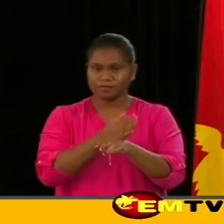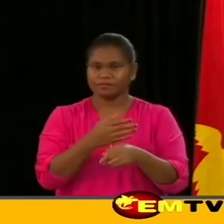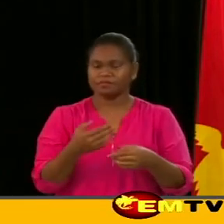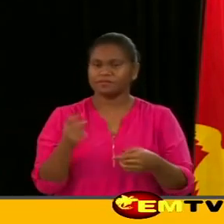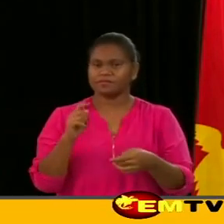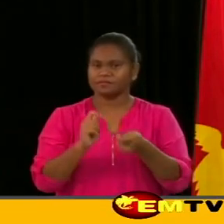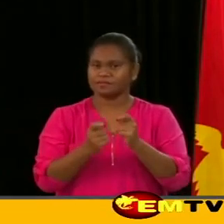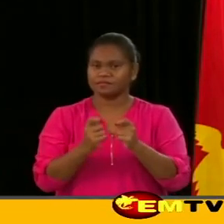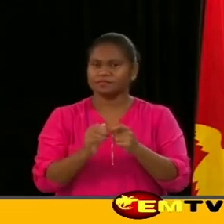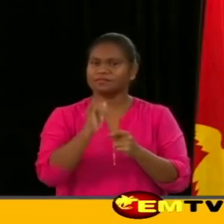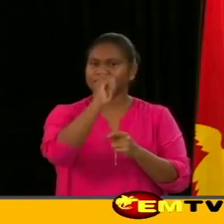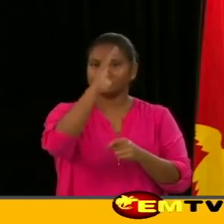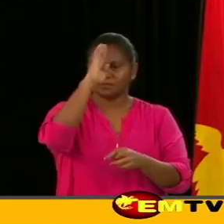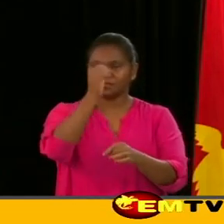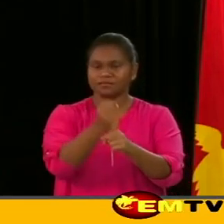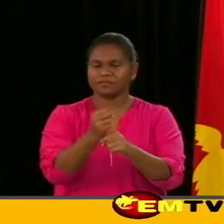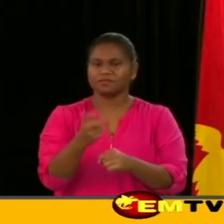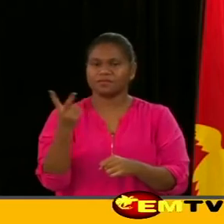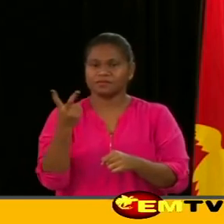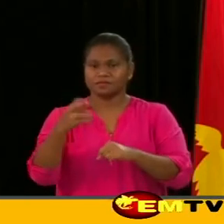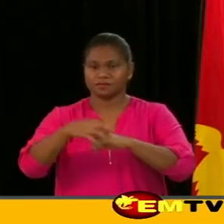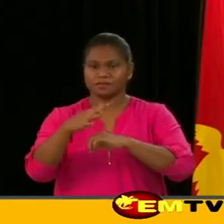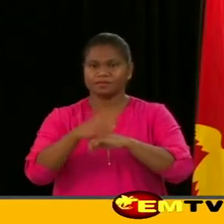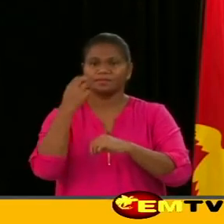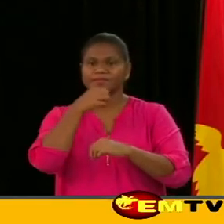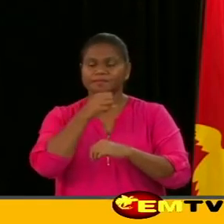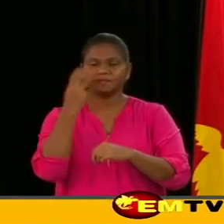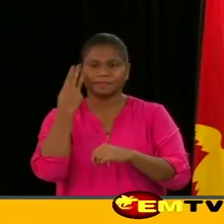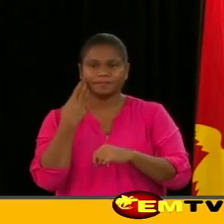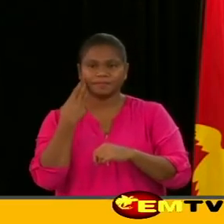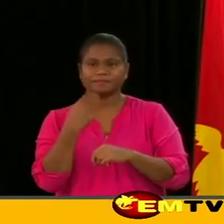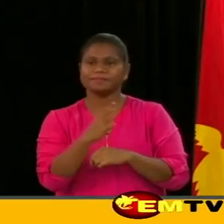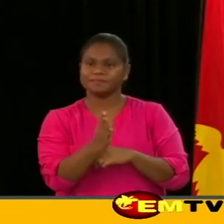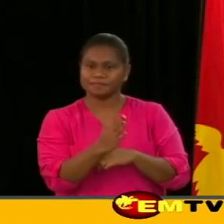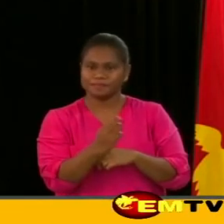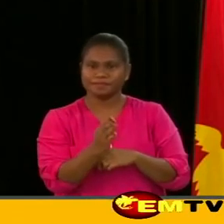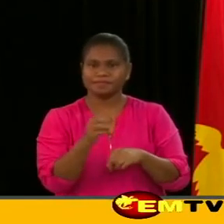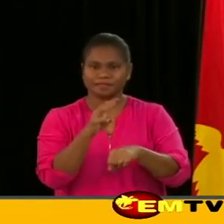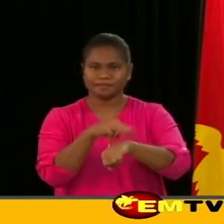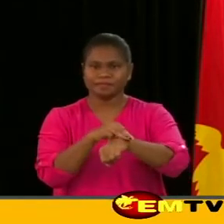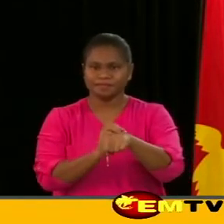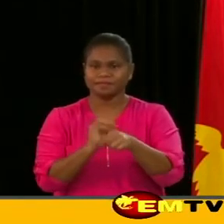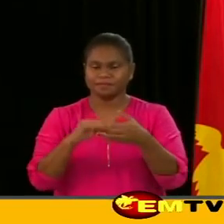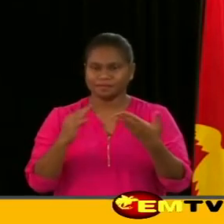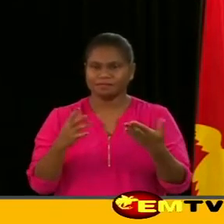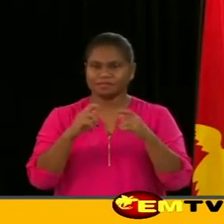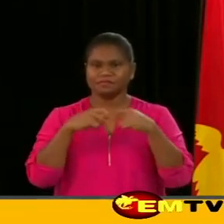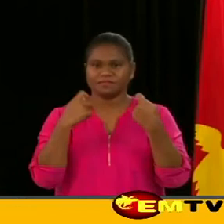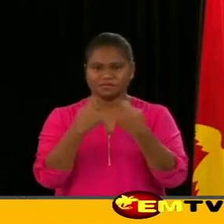The two Australian nationals, they're being currently processed by our task force investigation team. With the